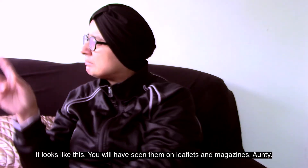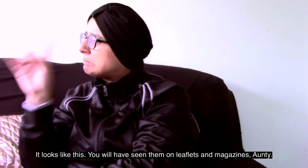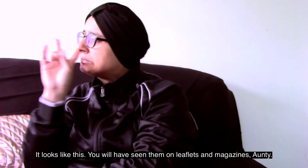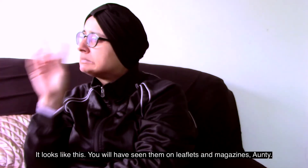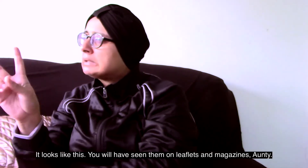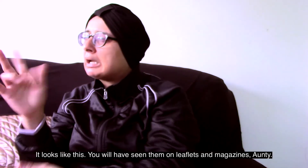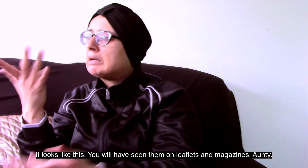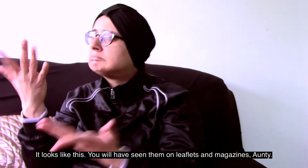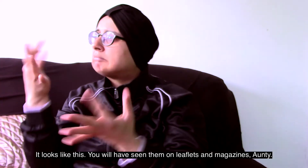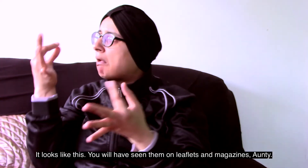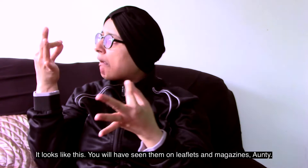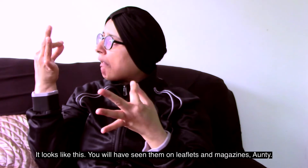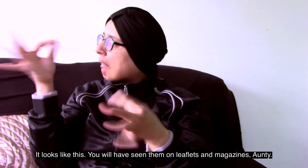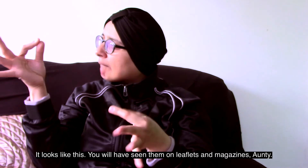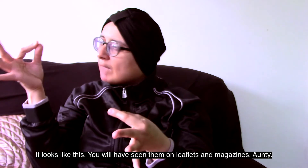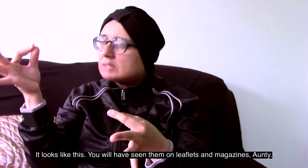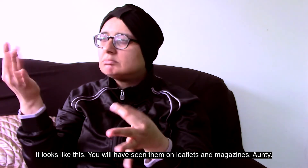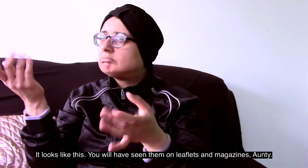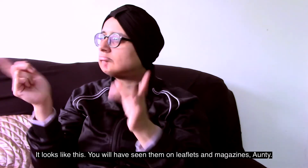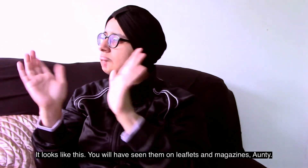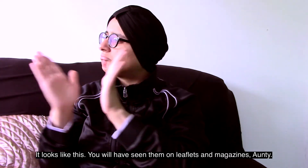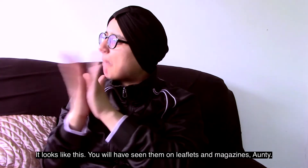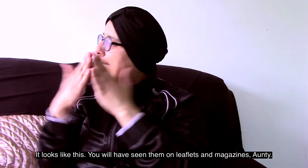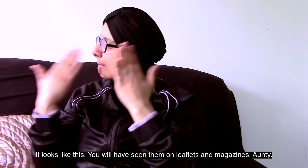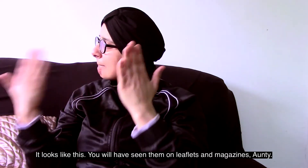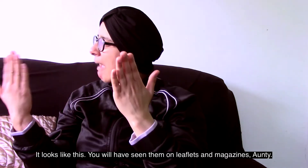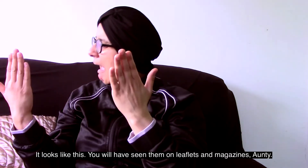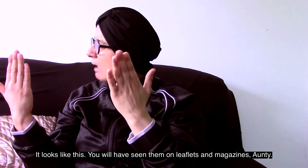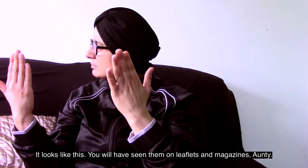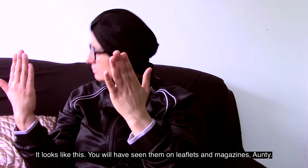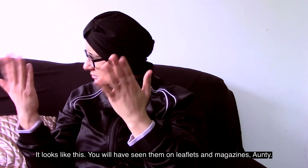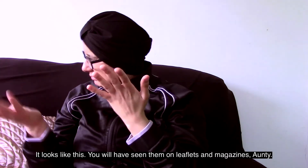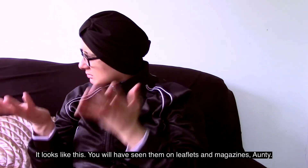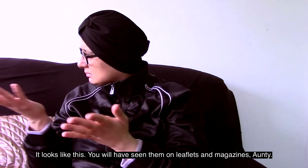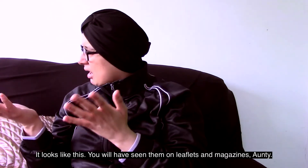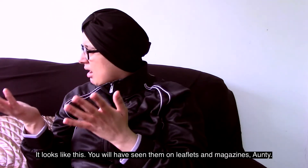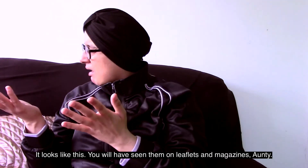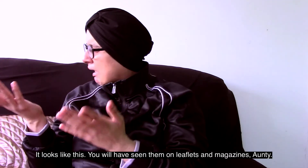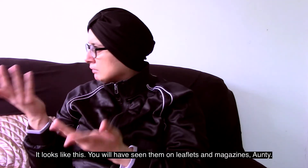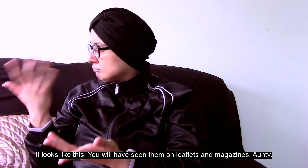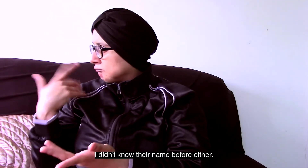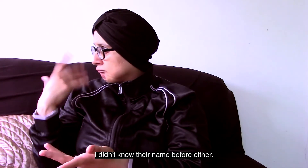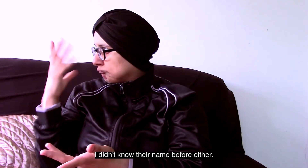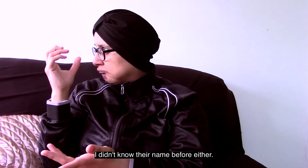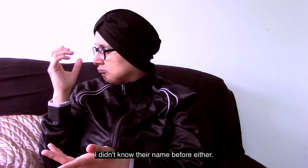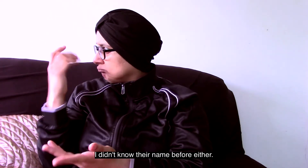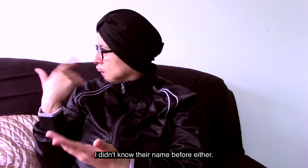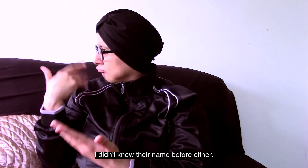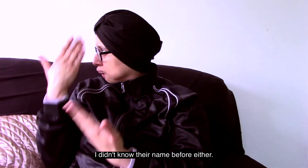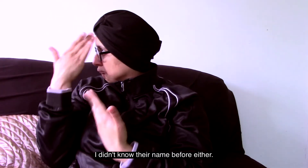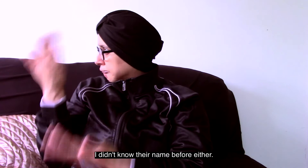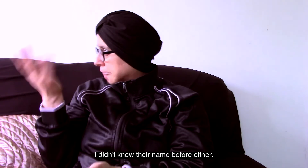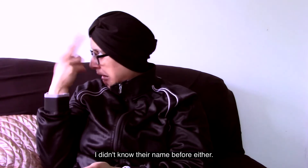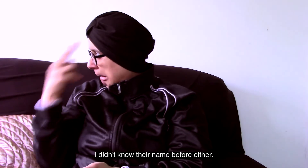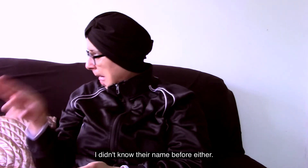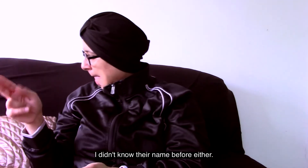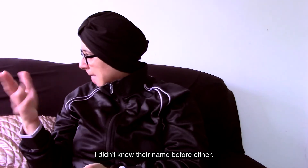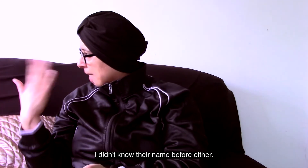It looks like this. You will have seen them on leaflets and magazines, Aunty. I didn't know their name before either.